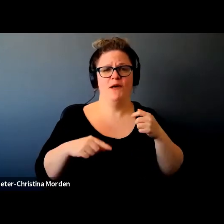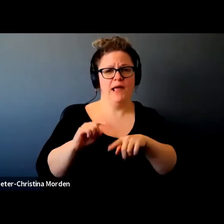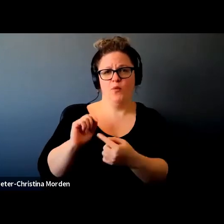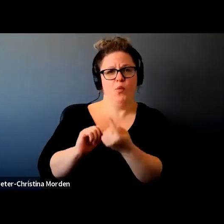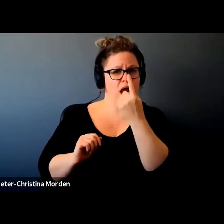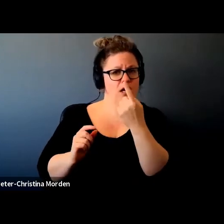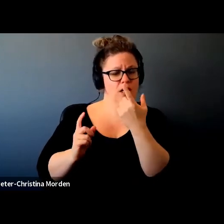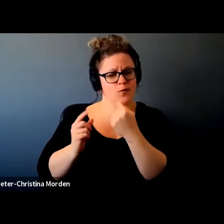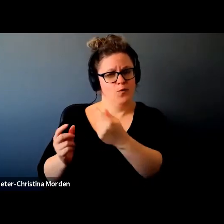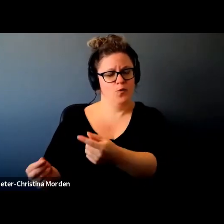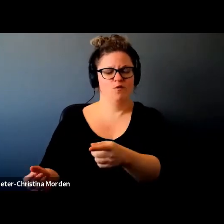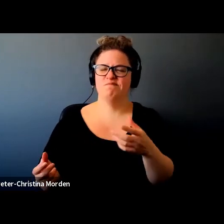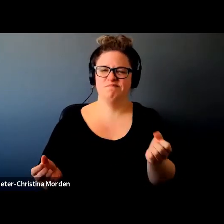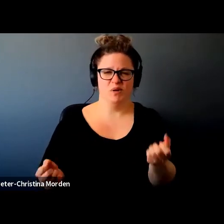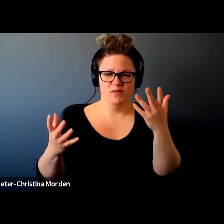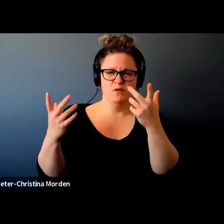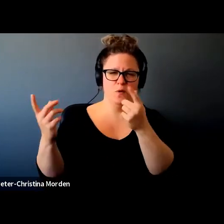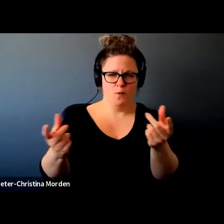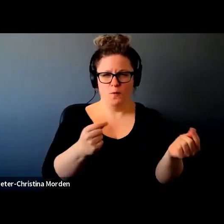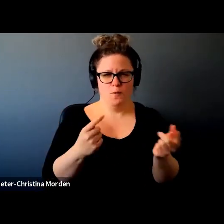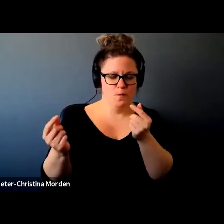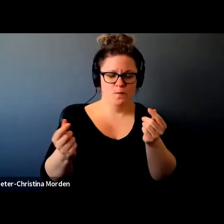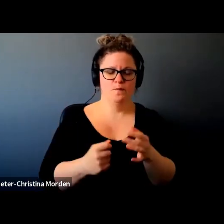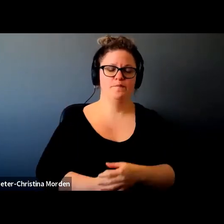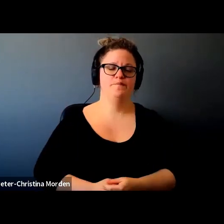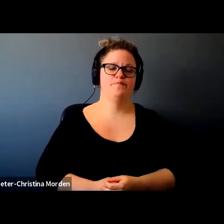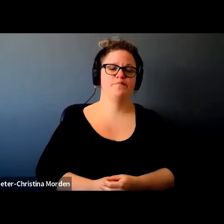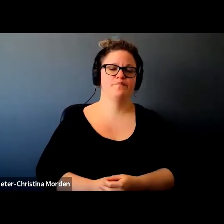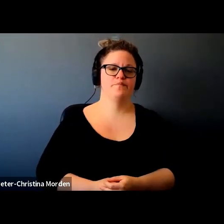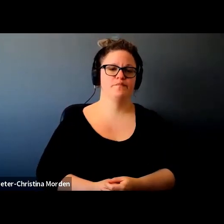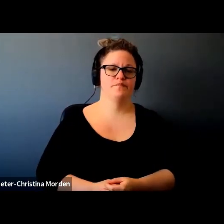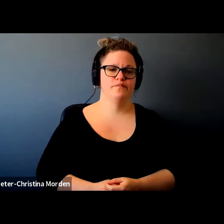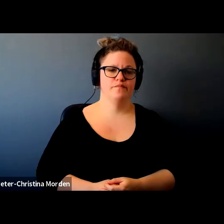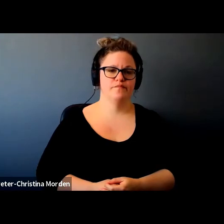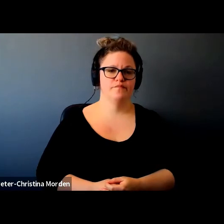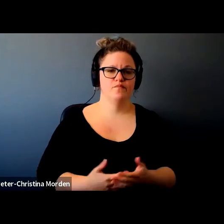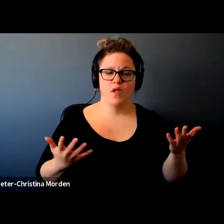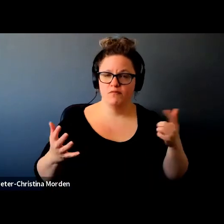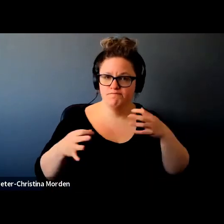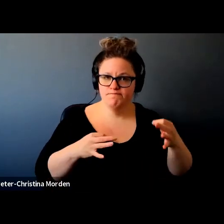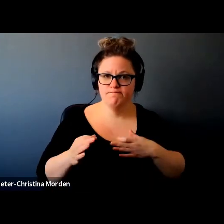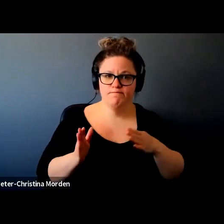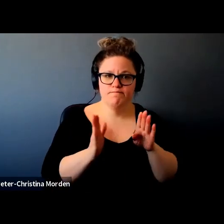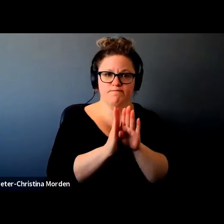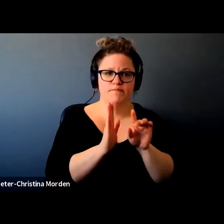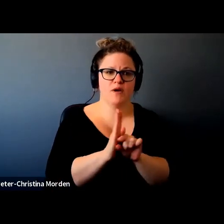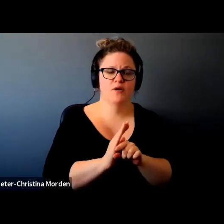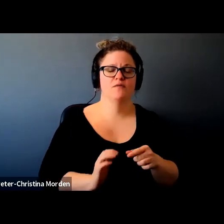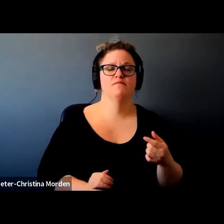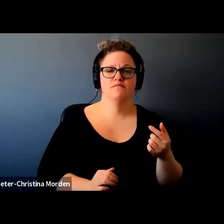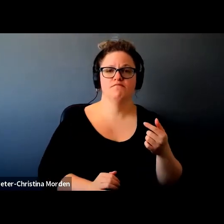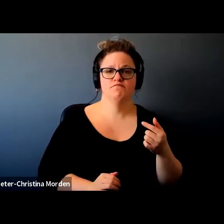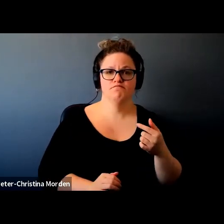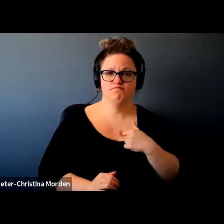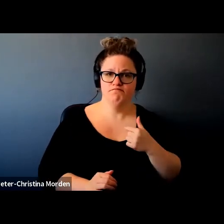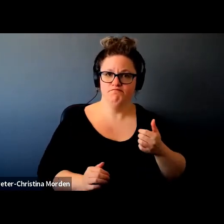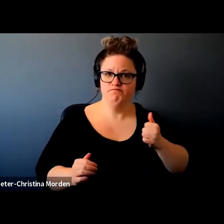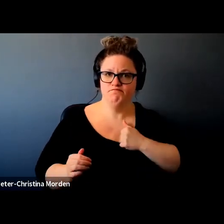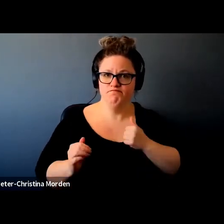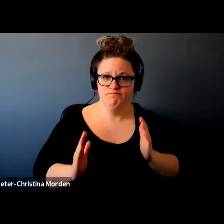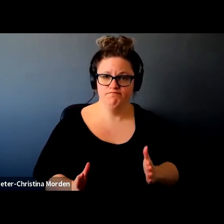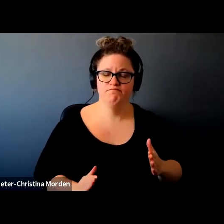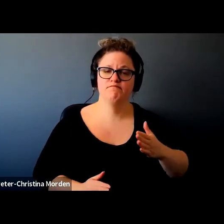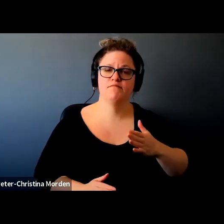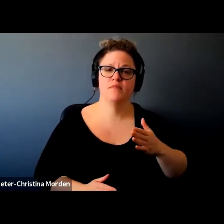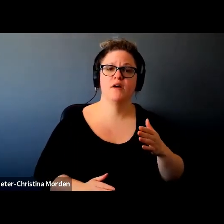So just to give you a sense of my background, I'm a first generation Canadian. My parents were